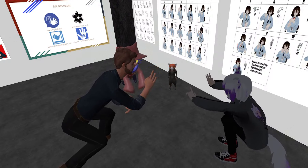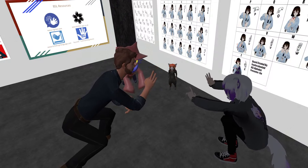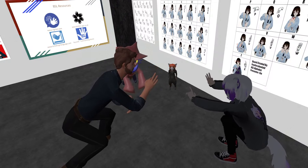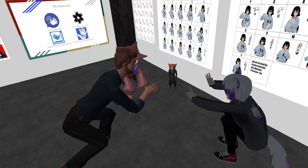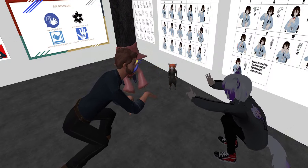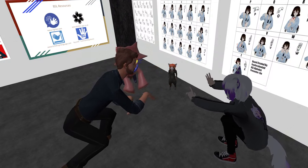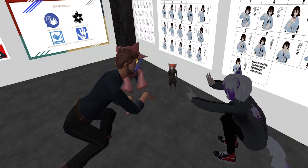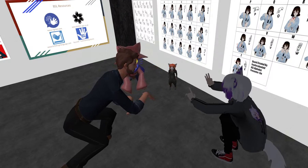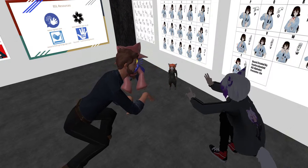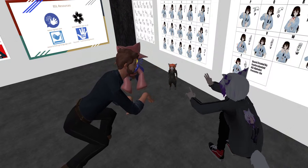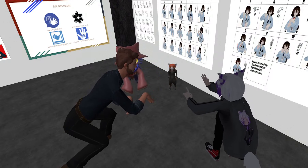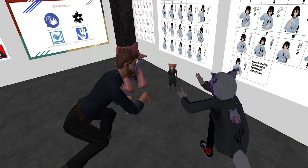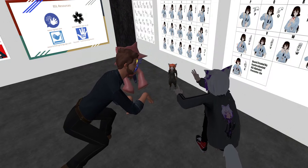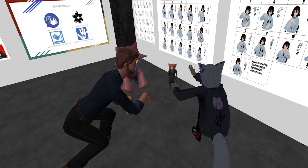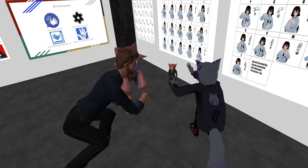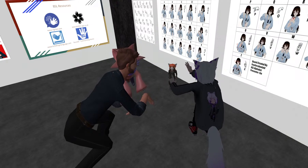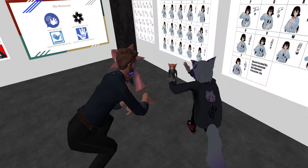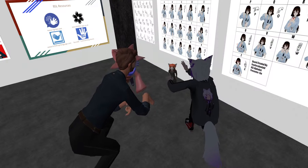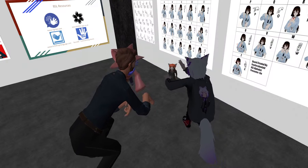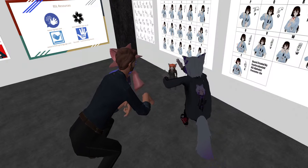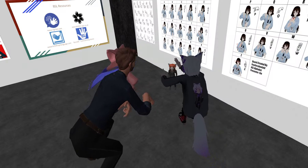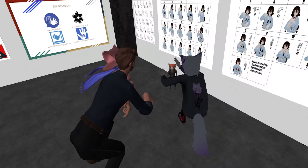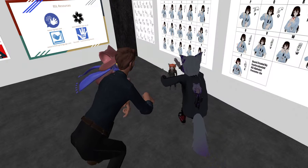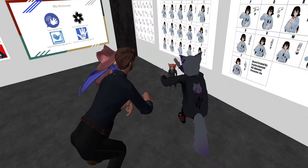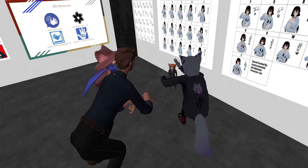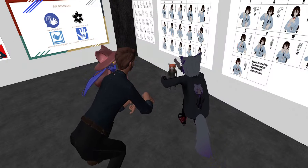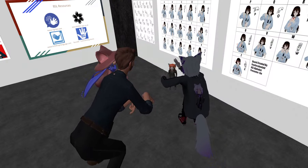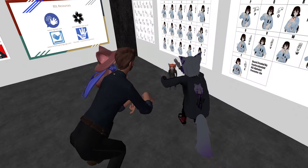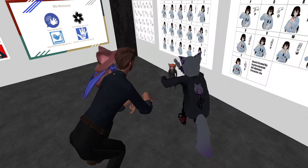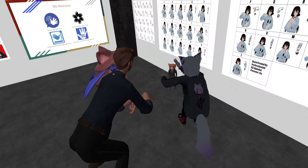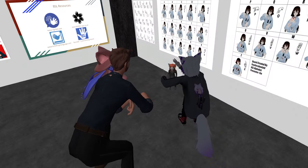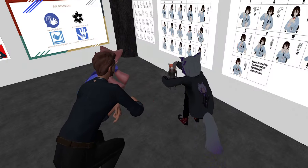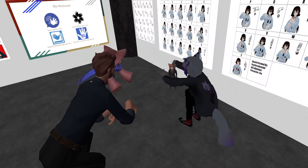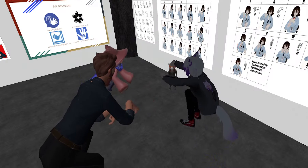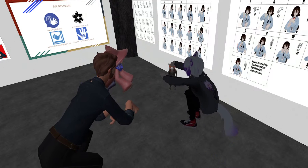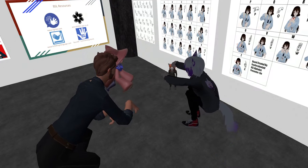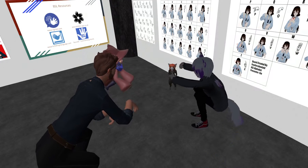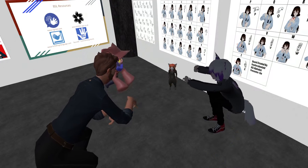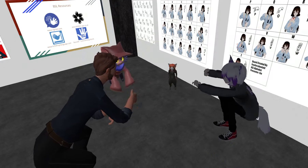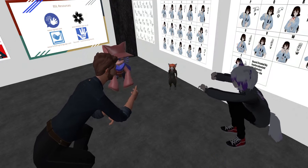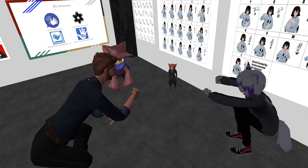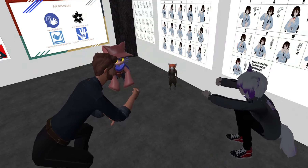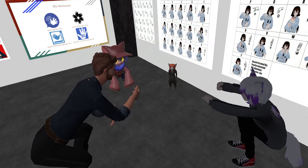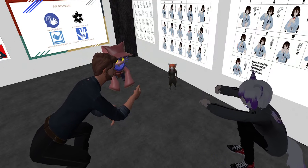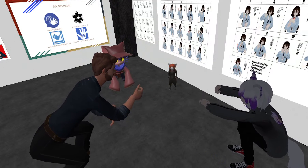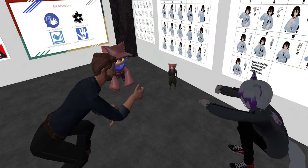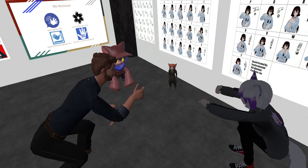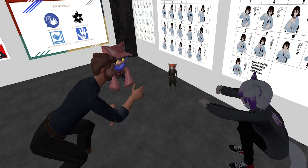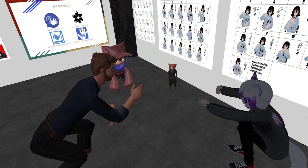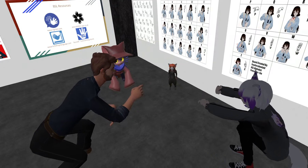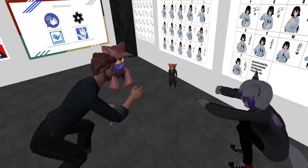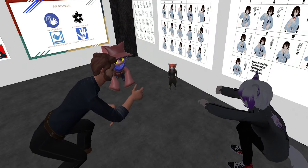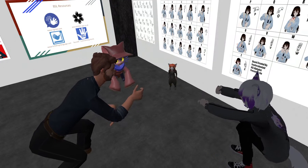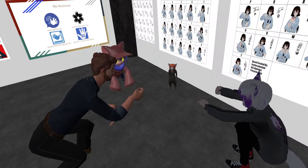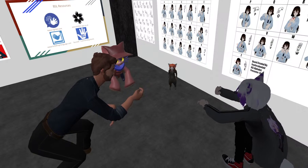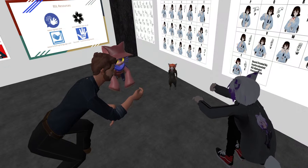F. And then G. Hold on, I gotta remember G. Oh, G. Yeah.